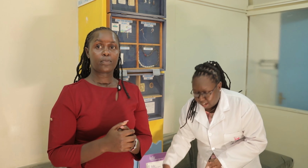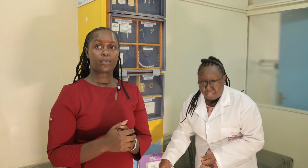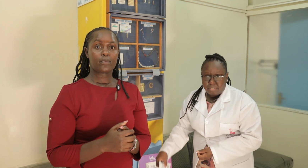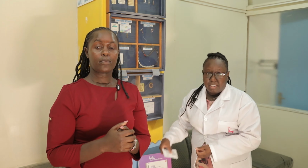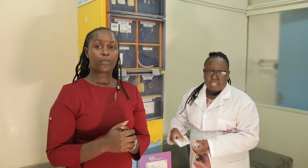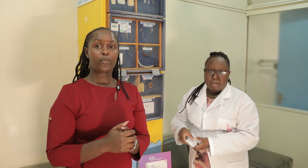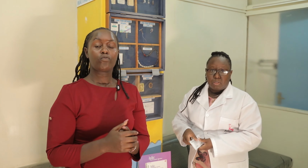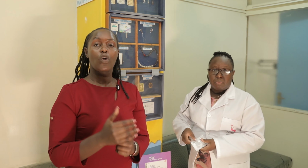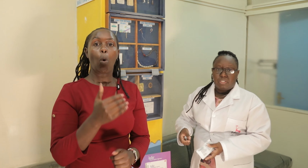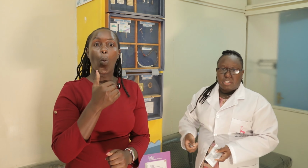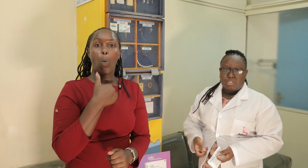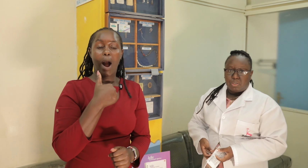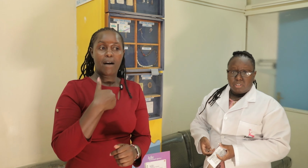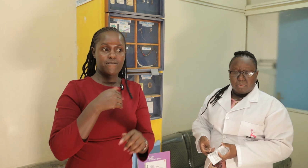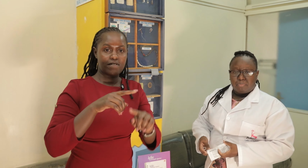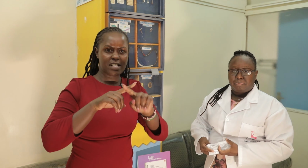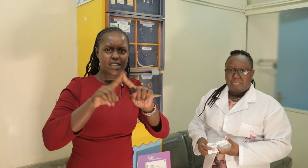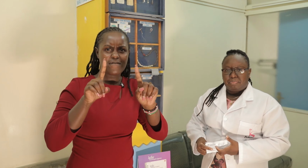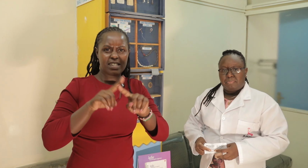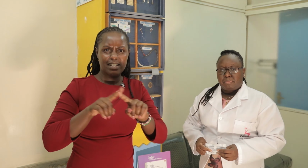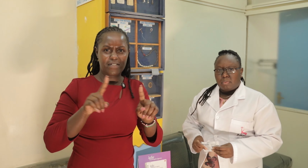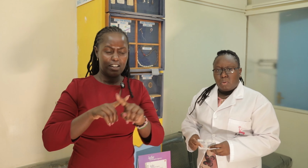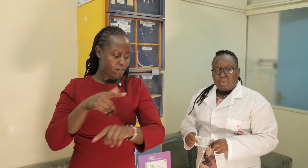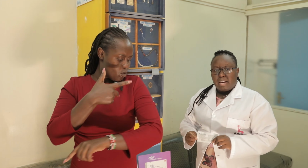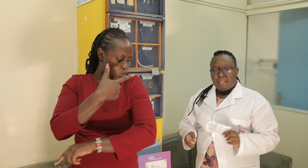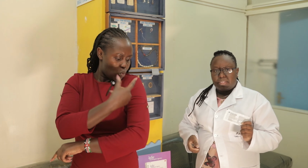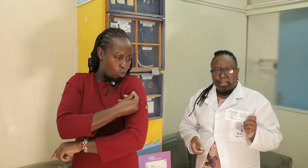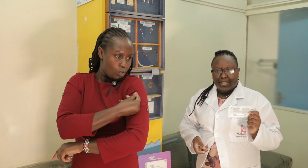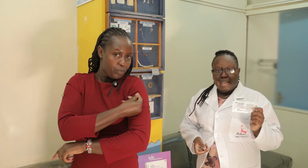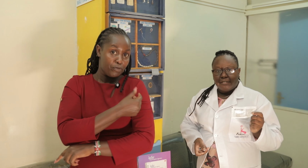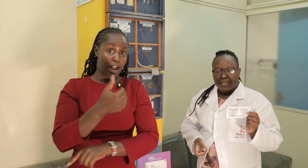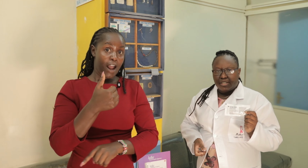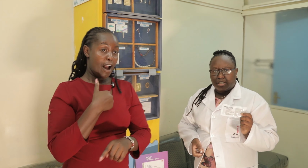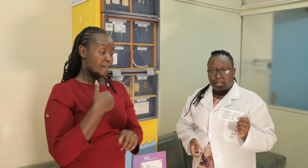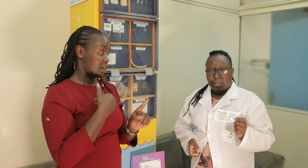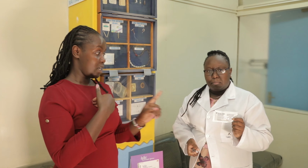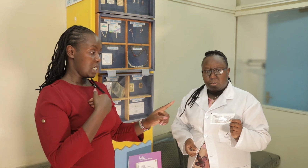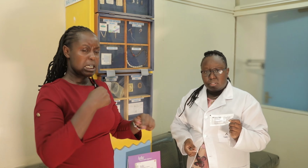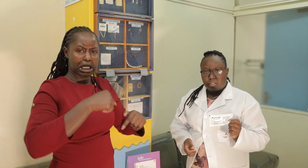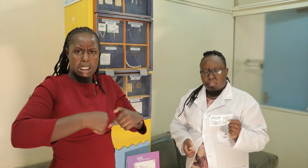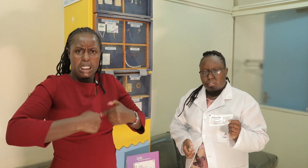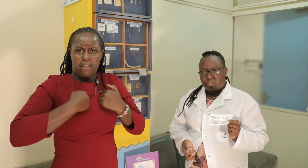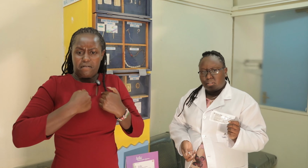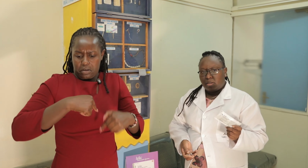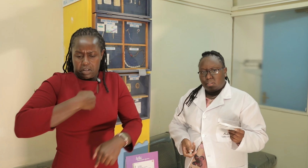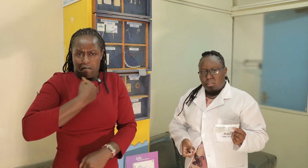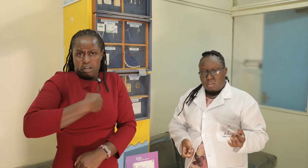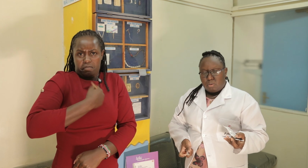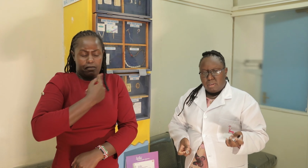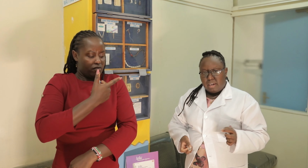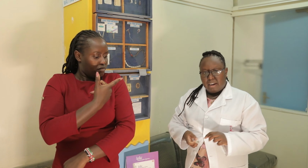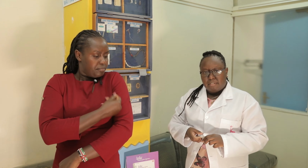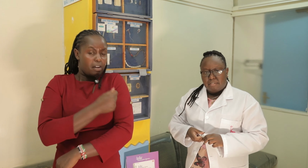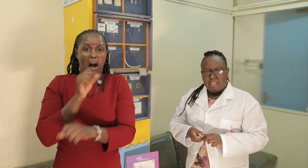We have different types of injection. We have the self-injectables. We have